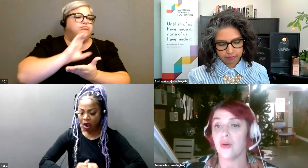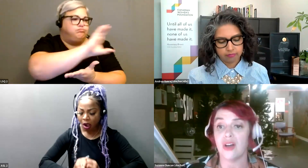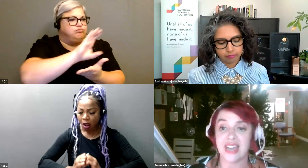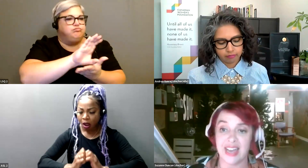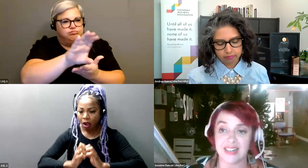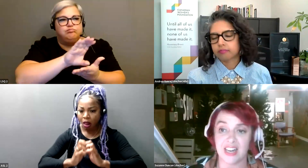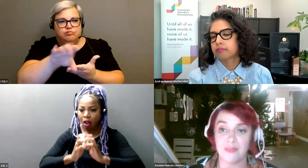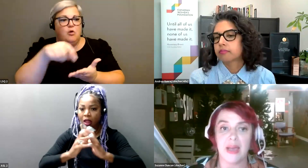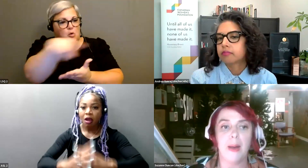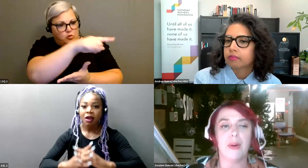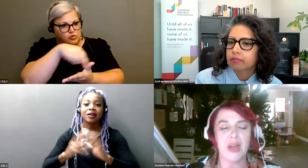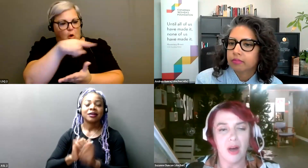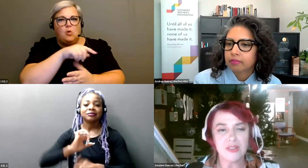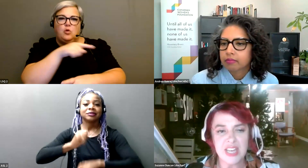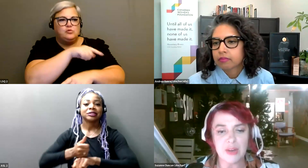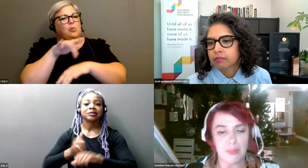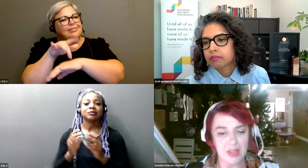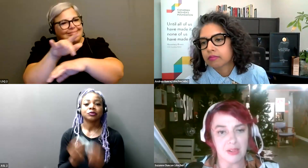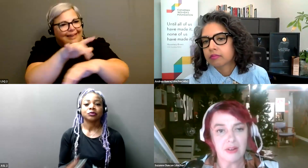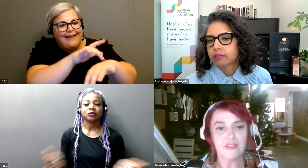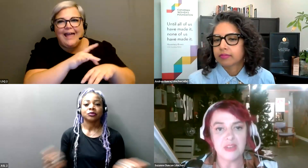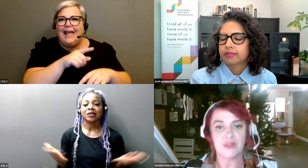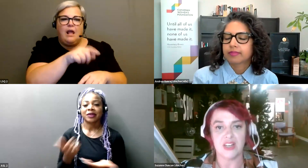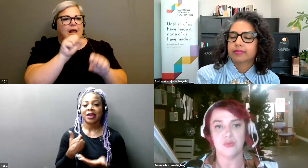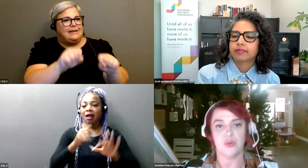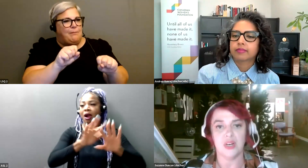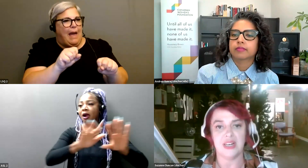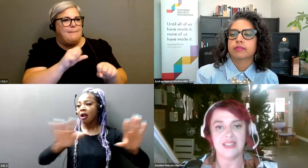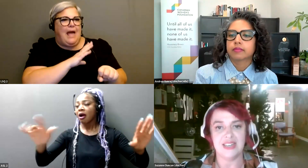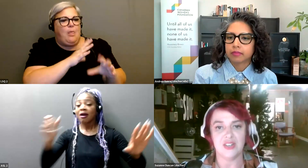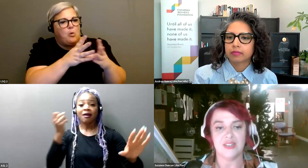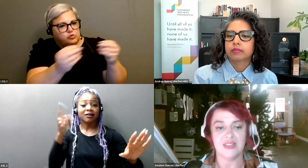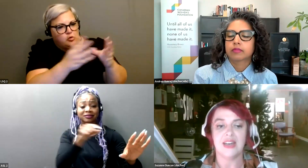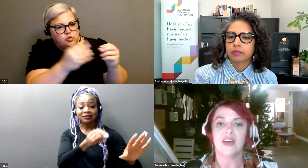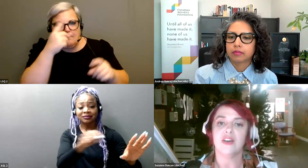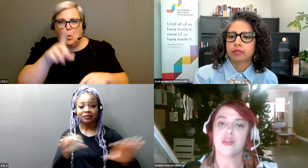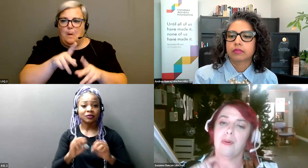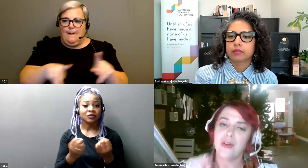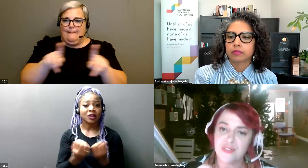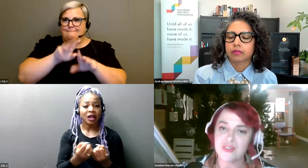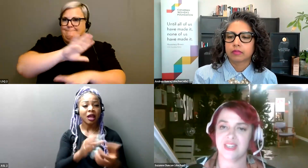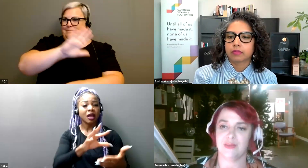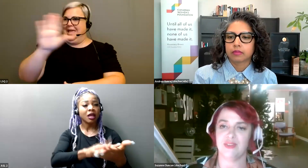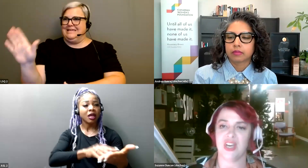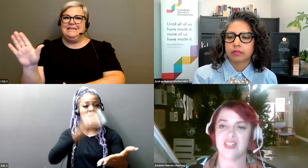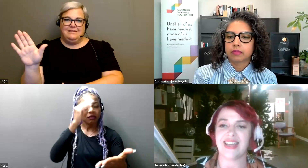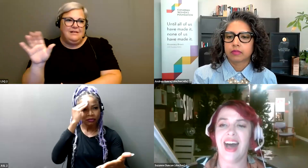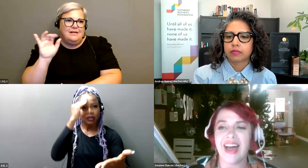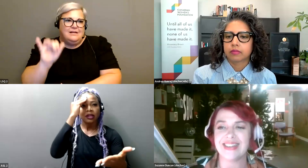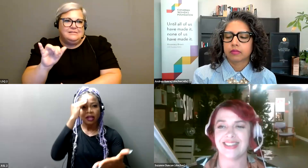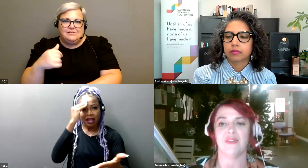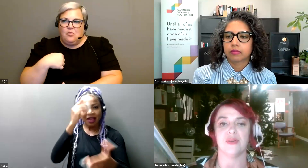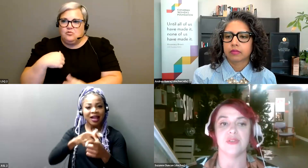solutions across Canada. But we also take what we learn from these grassroots organizations to push for systems change